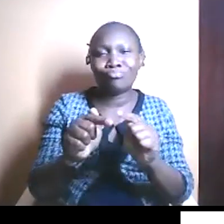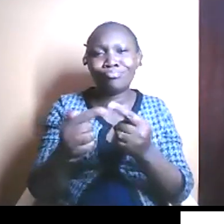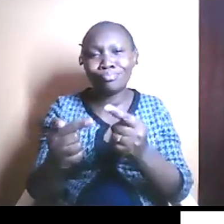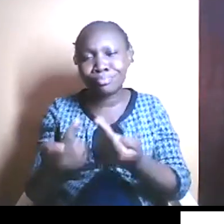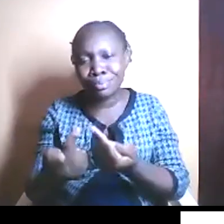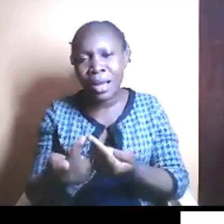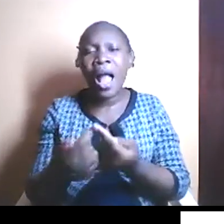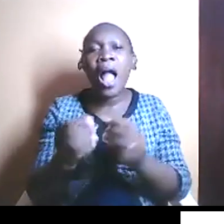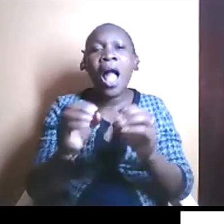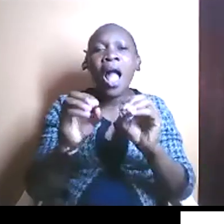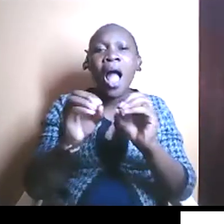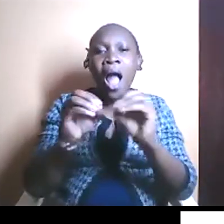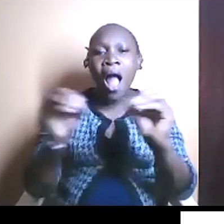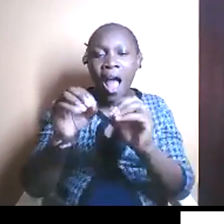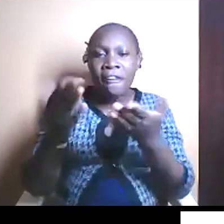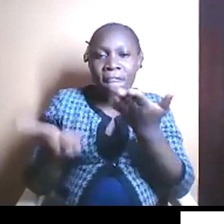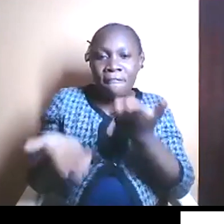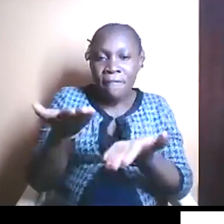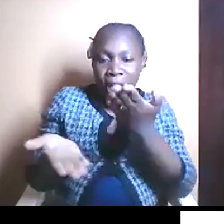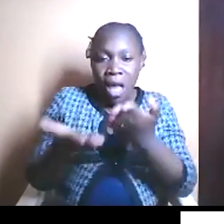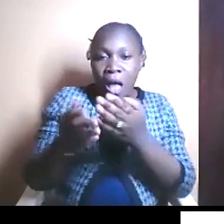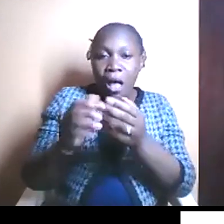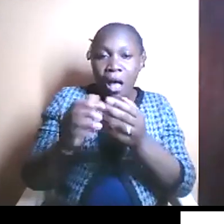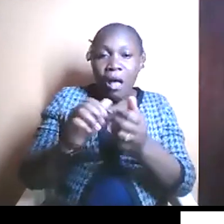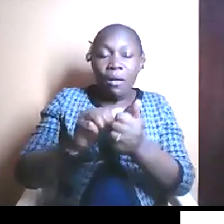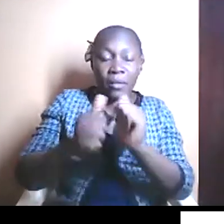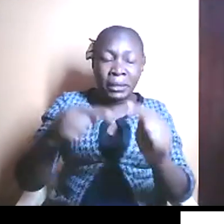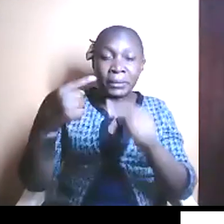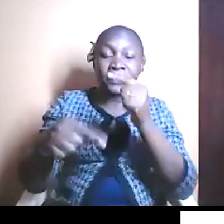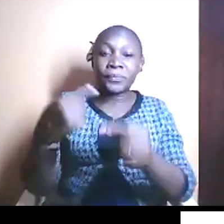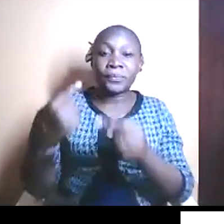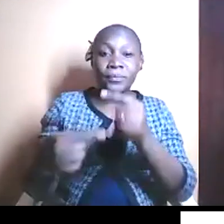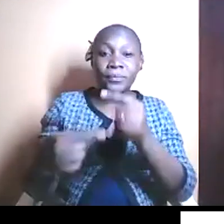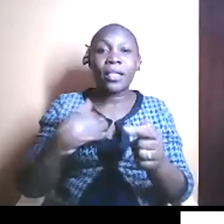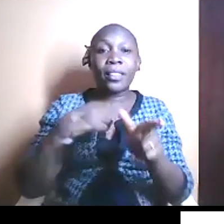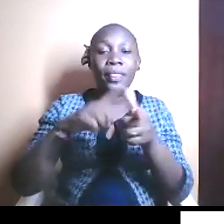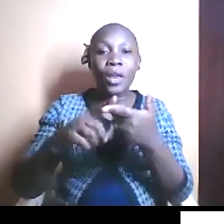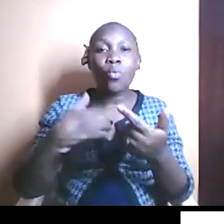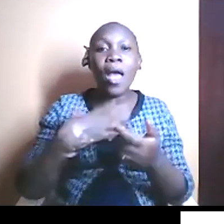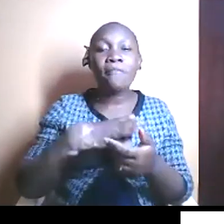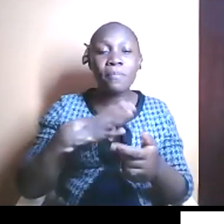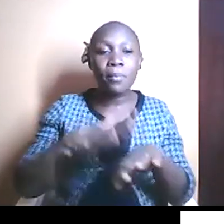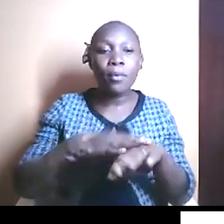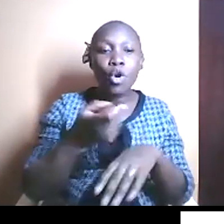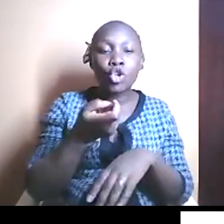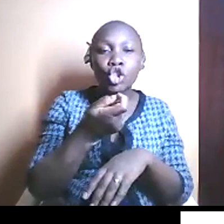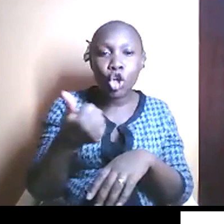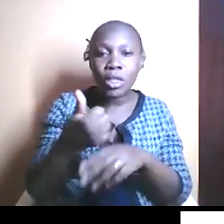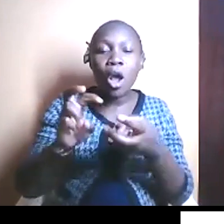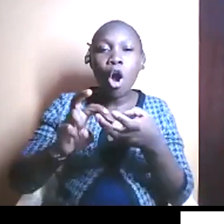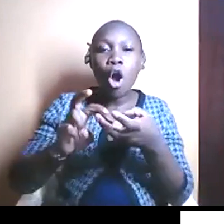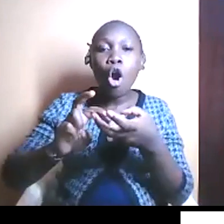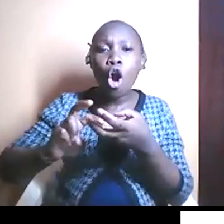competition. Then you have a lot of people on very short contracts that directly affects their mental health because they do not have any